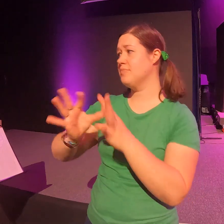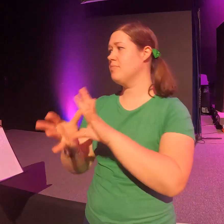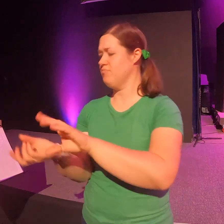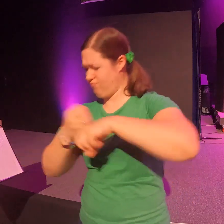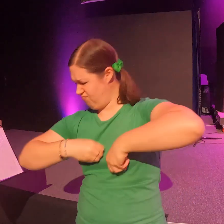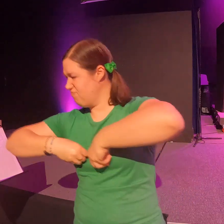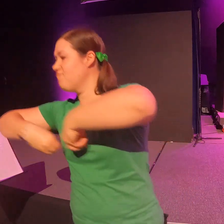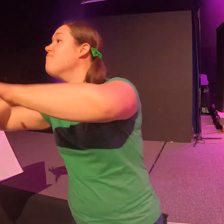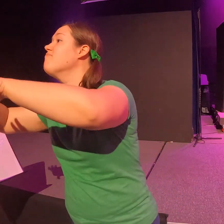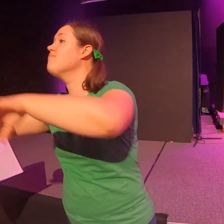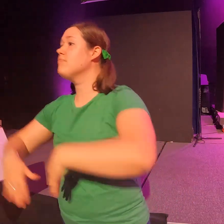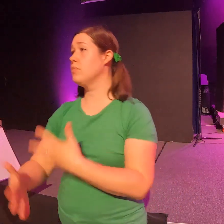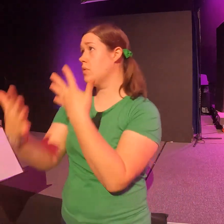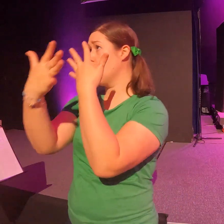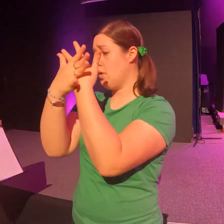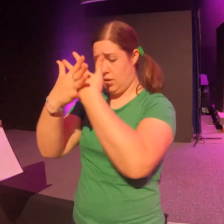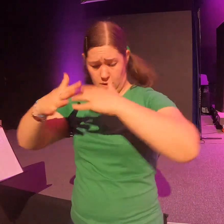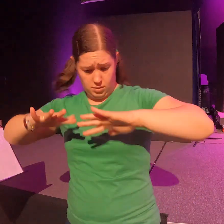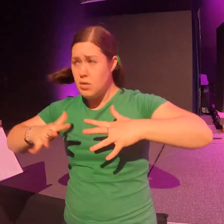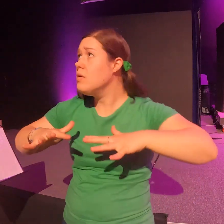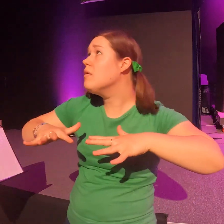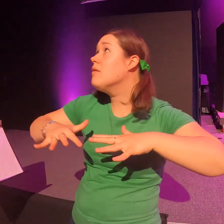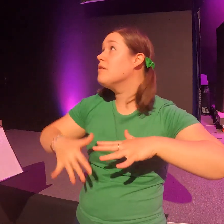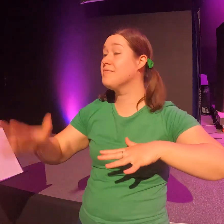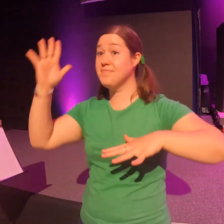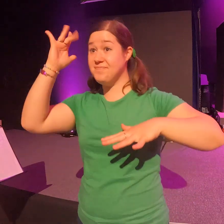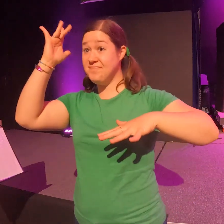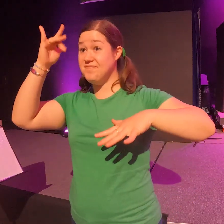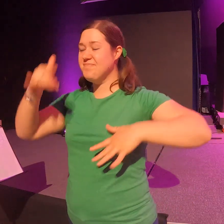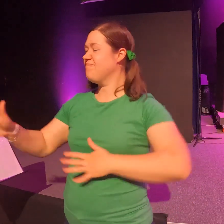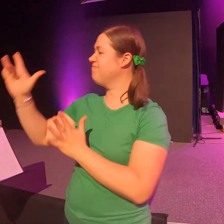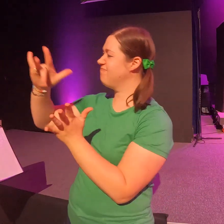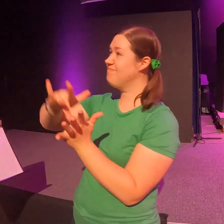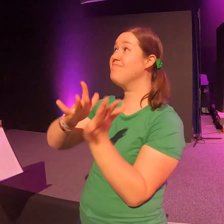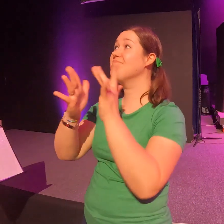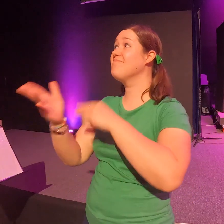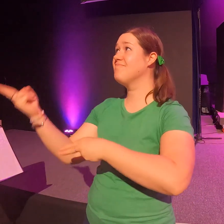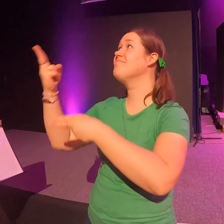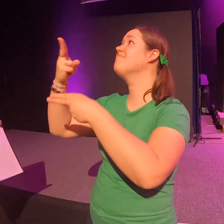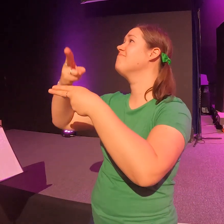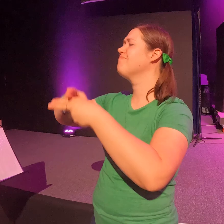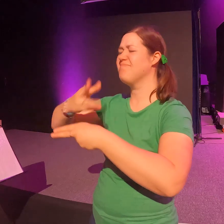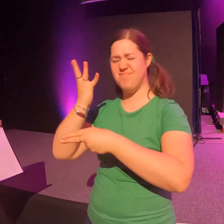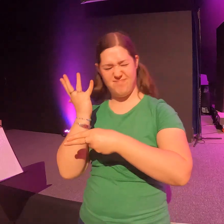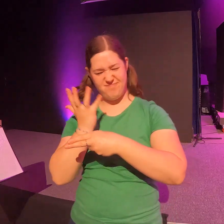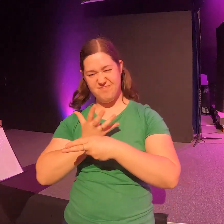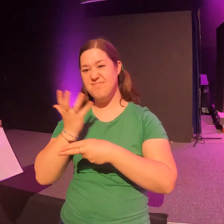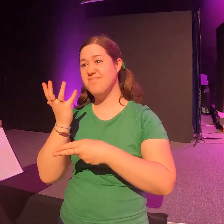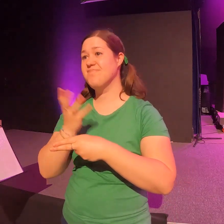Dreams will fall, prisons shake at the sound of Jesus'